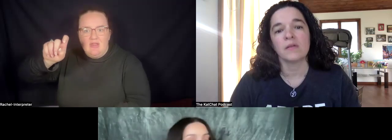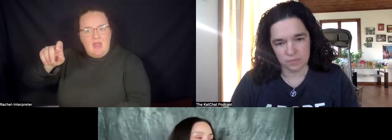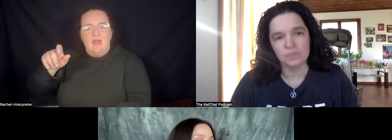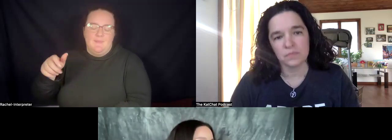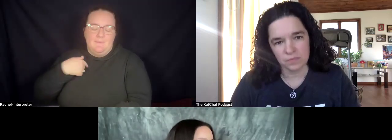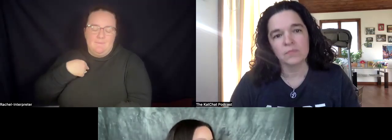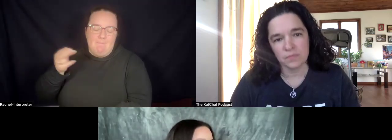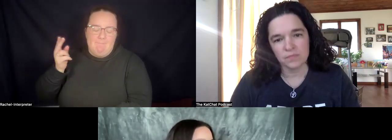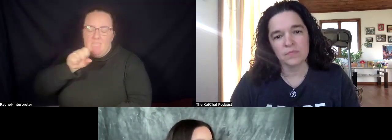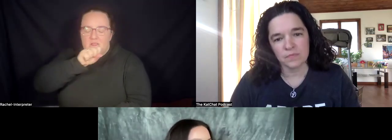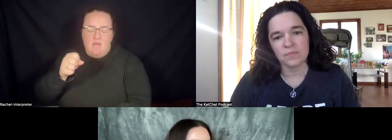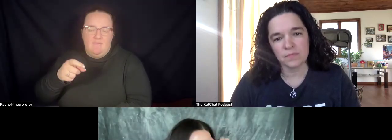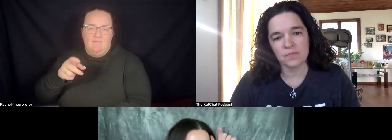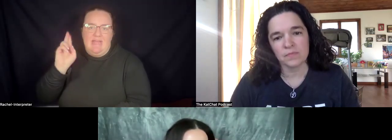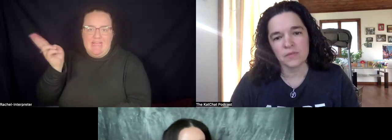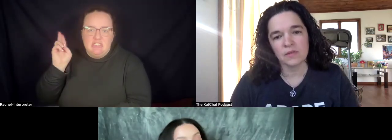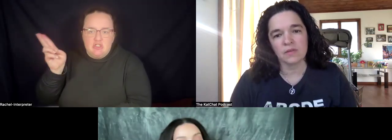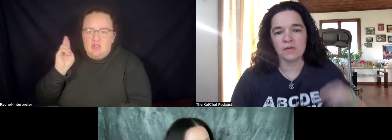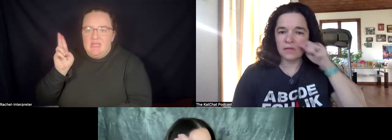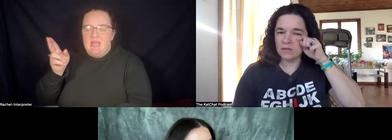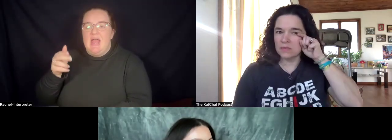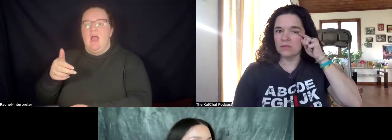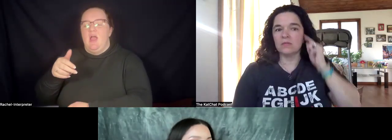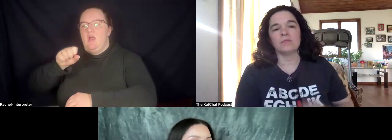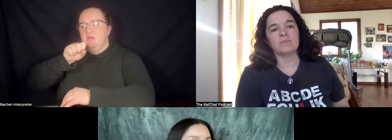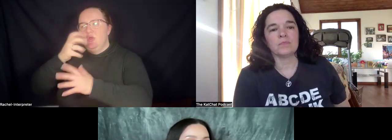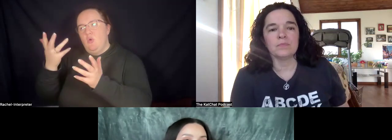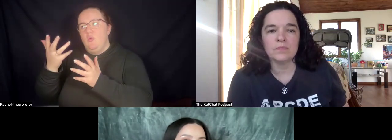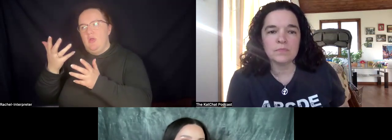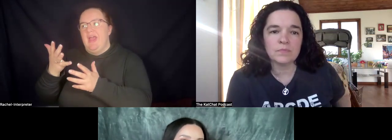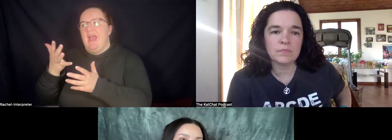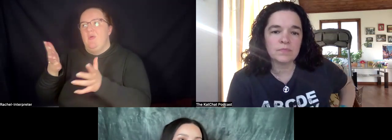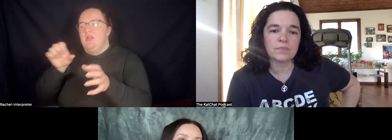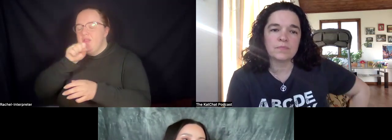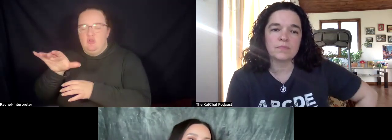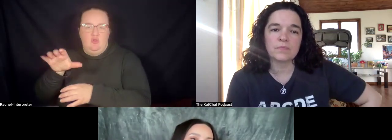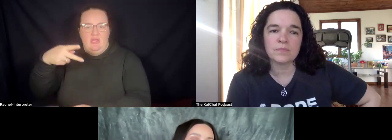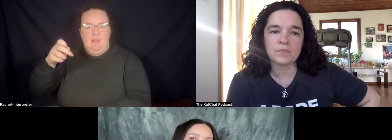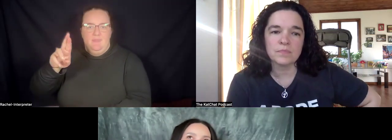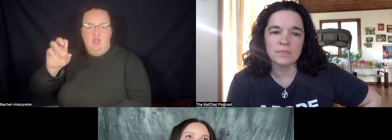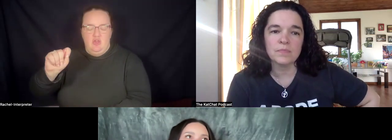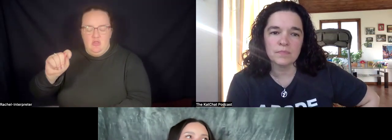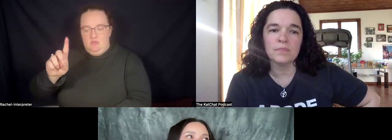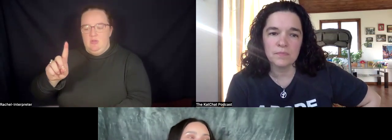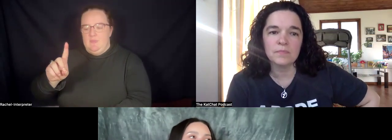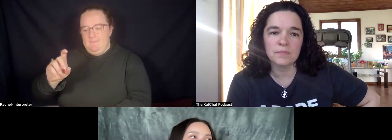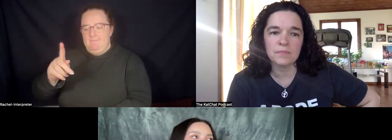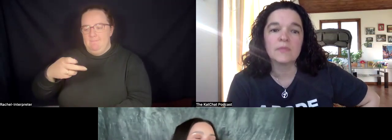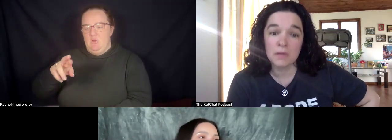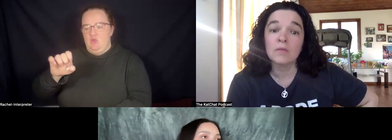historian and adore like I love history and so forth. I would love to do a period show. So whether that